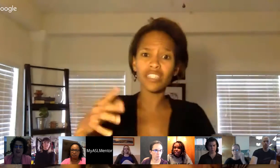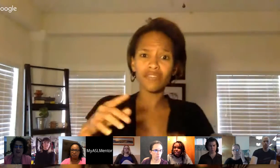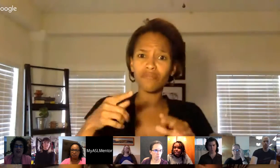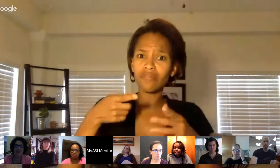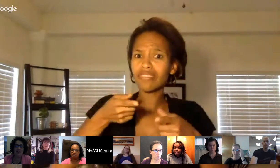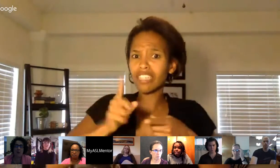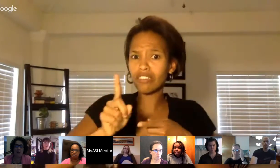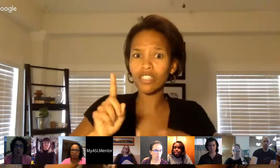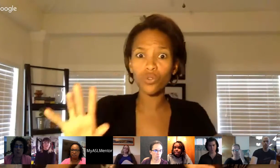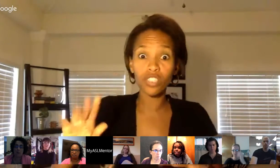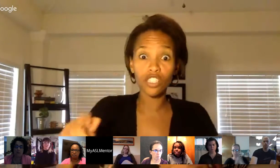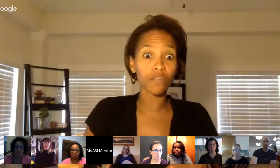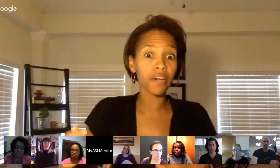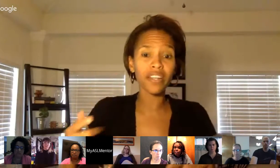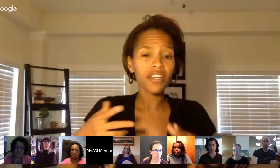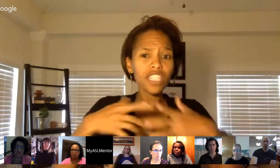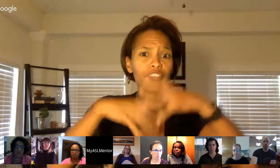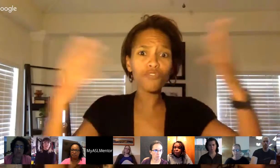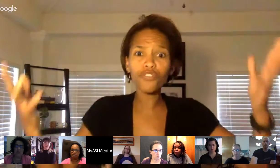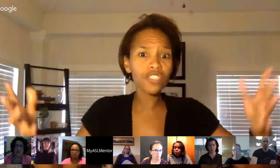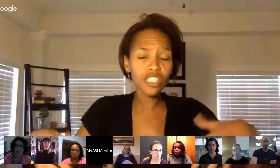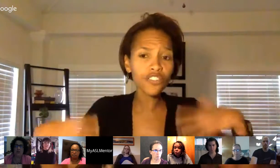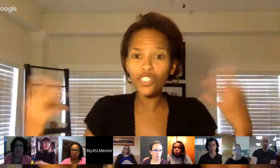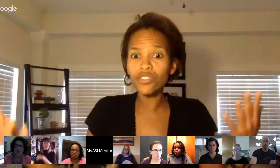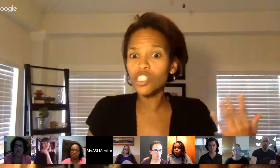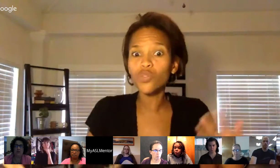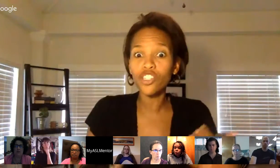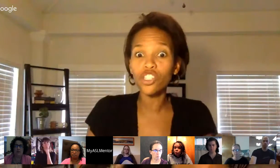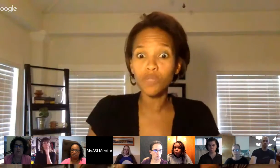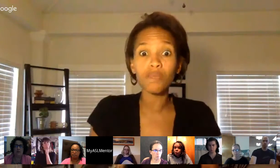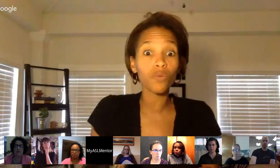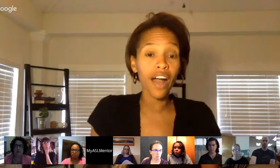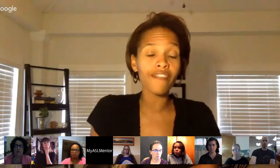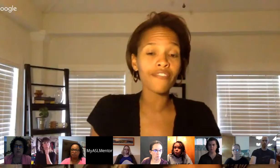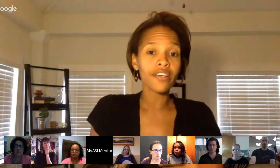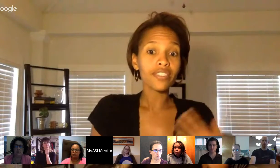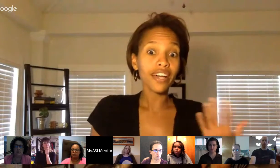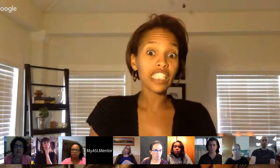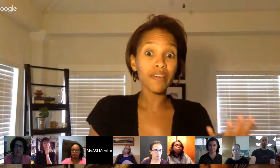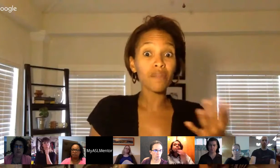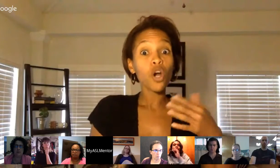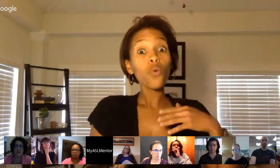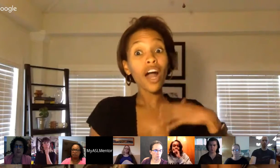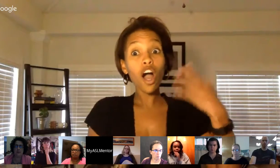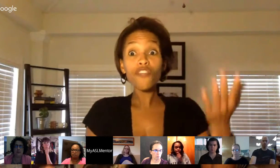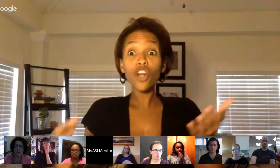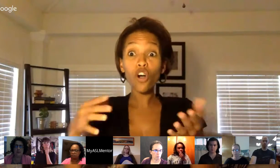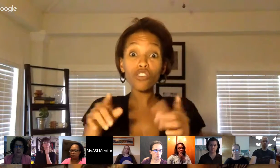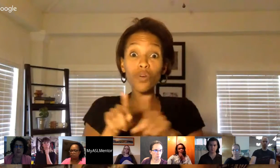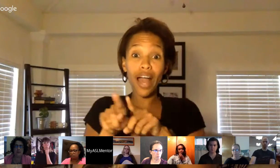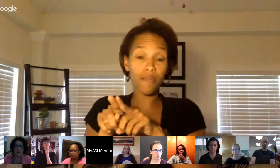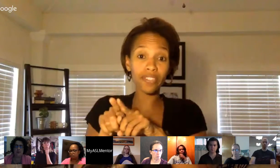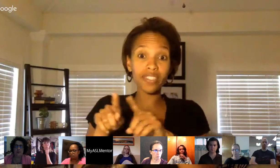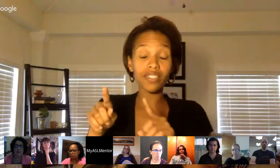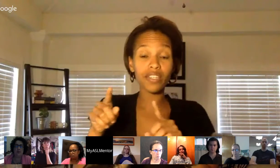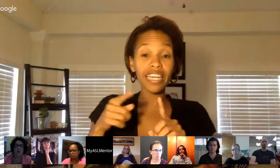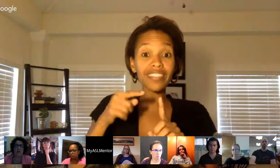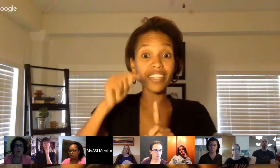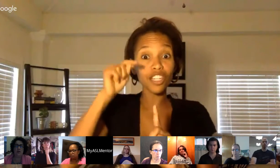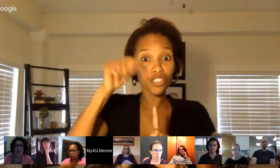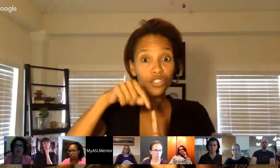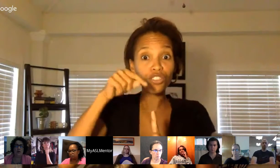or not to, you know, a school district, but for certain situations, people will have signs made up. What often also happens